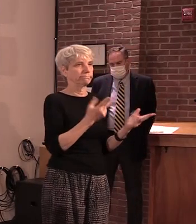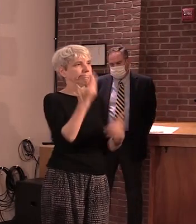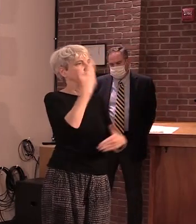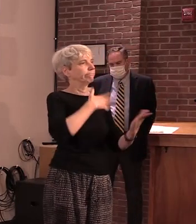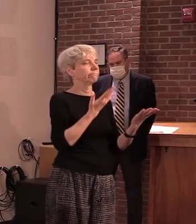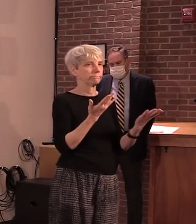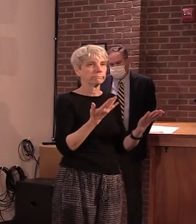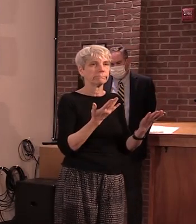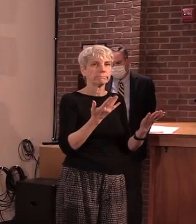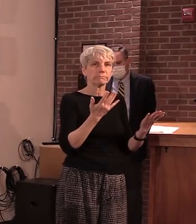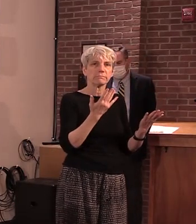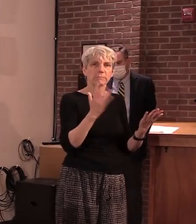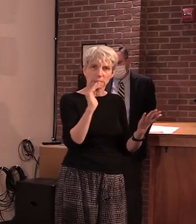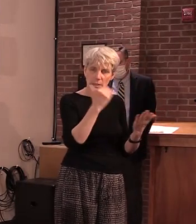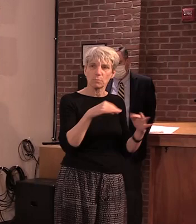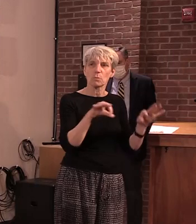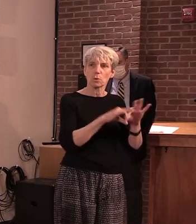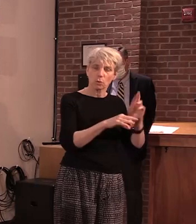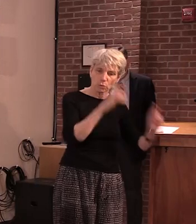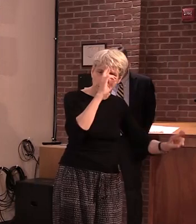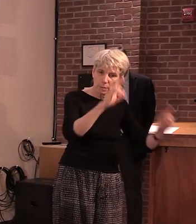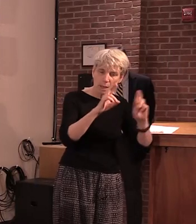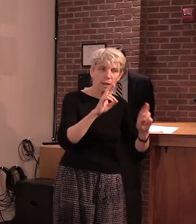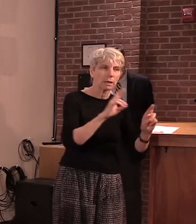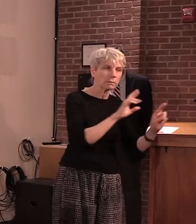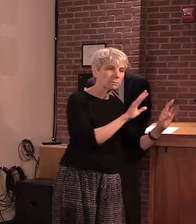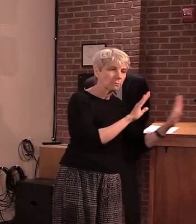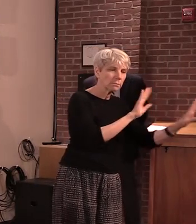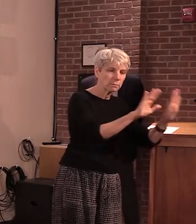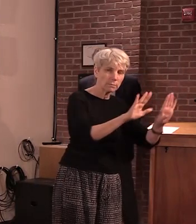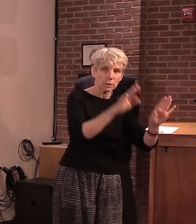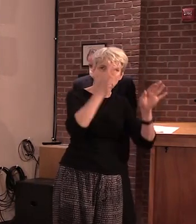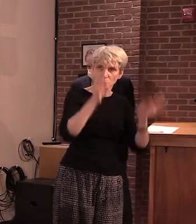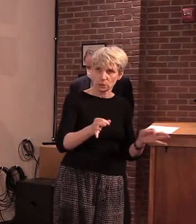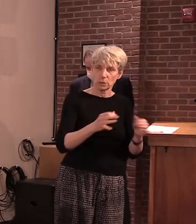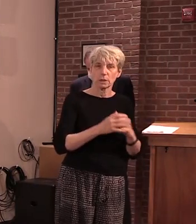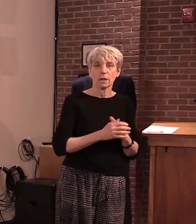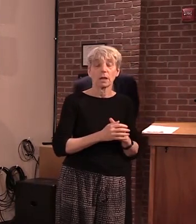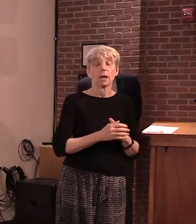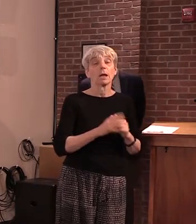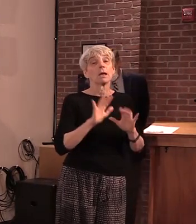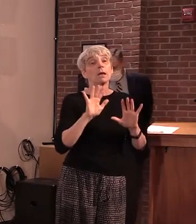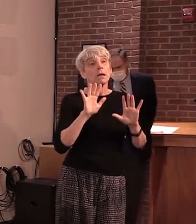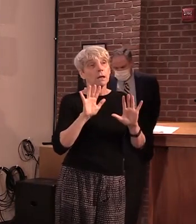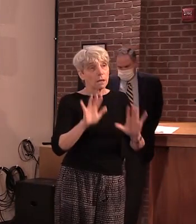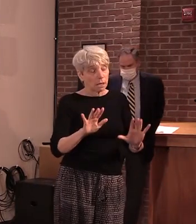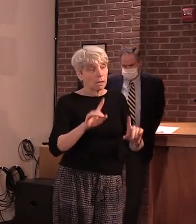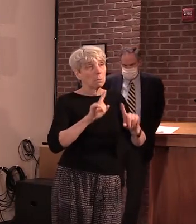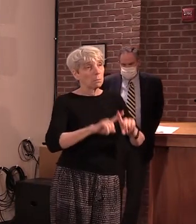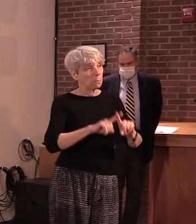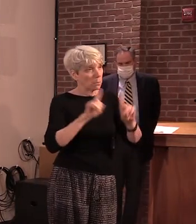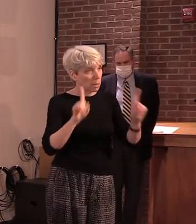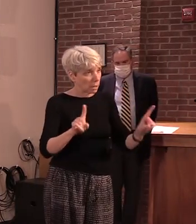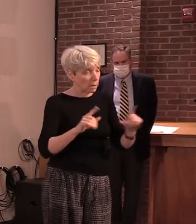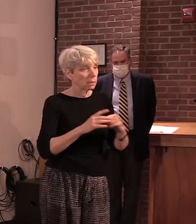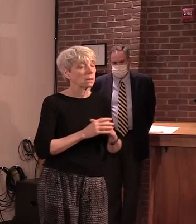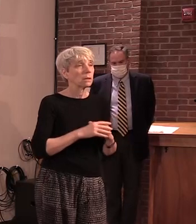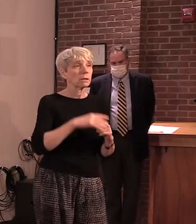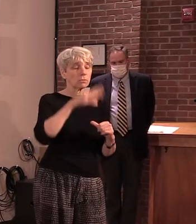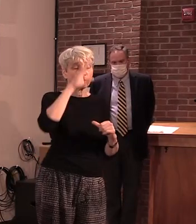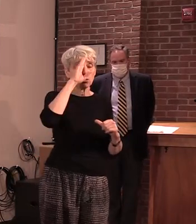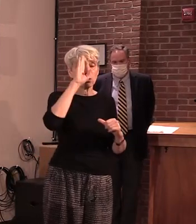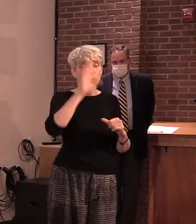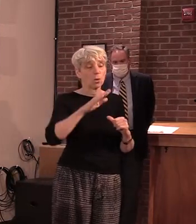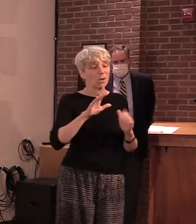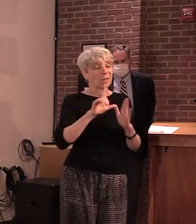right track to take. Now, having said that, I believe that once we get moving